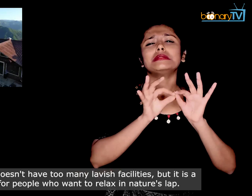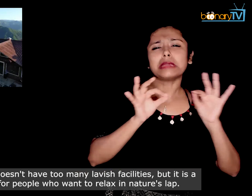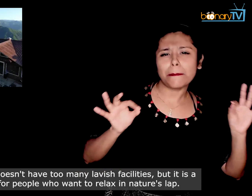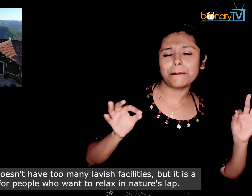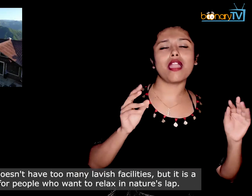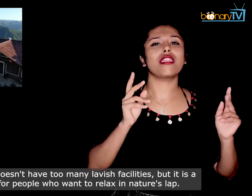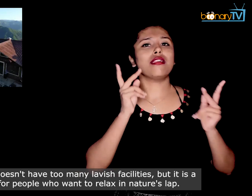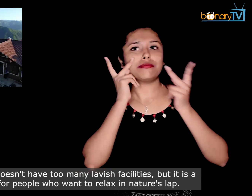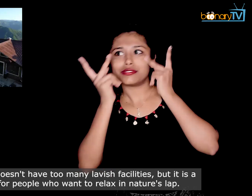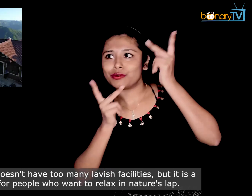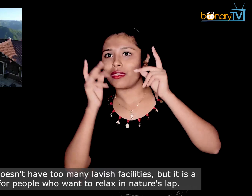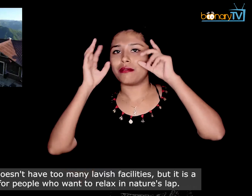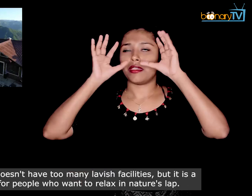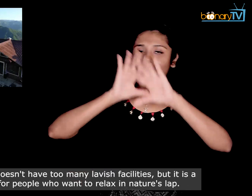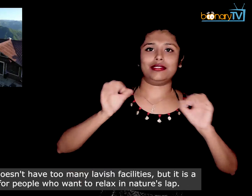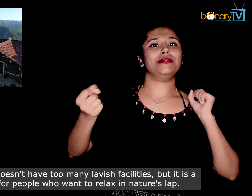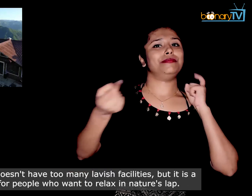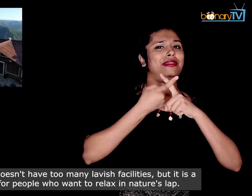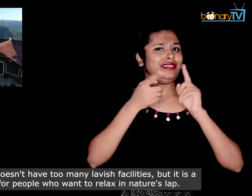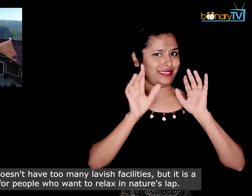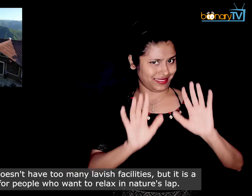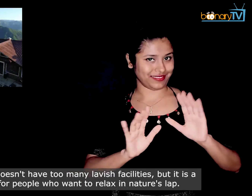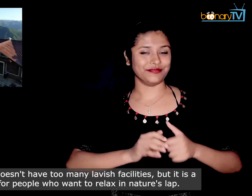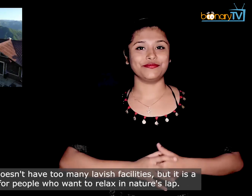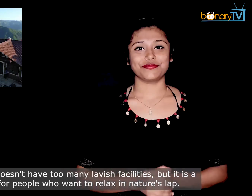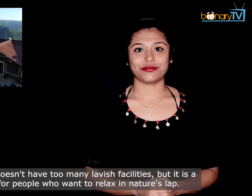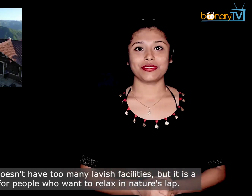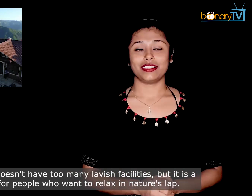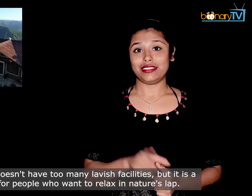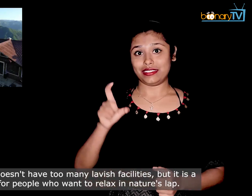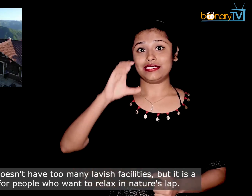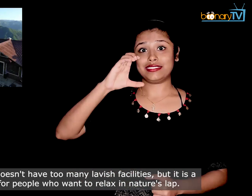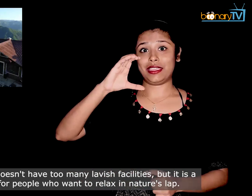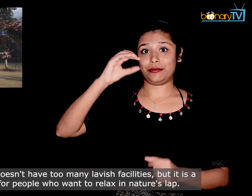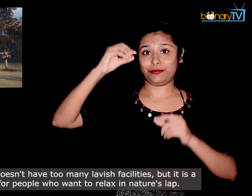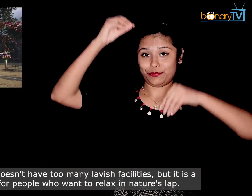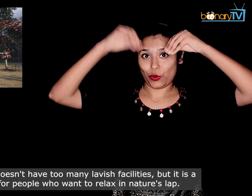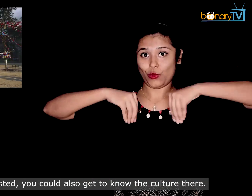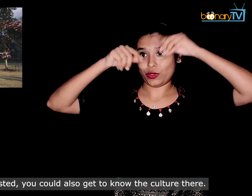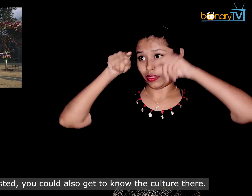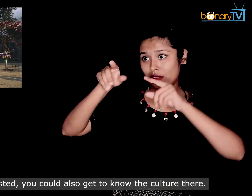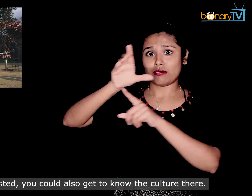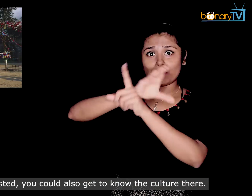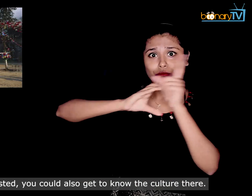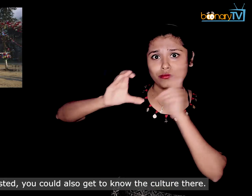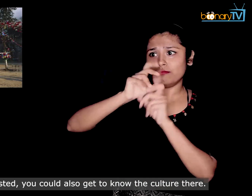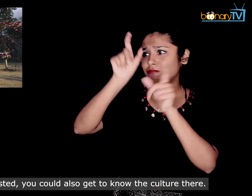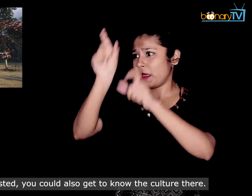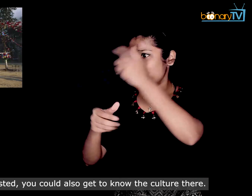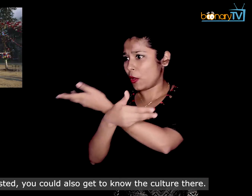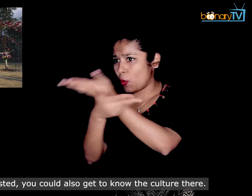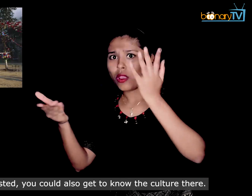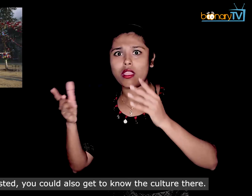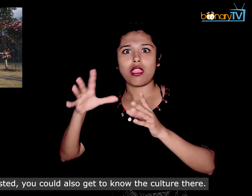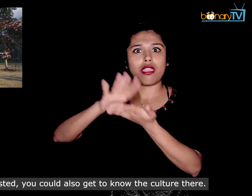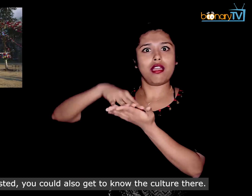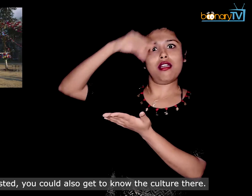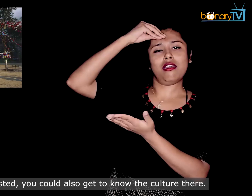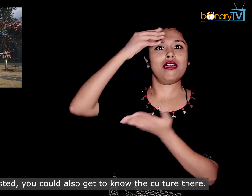is a paradise for people who want to relax in nature's lap. If you're interested, you could also get to know the